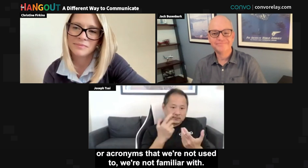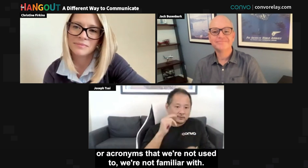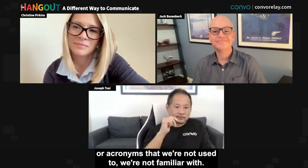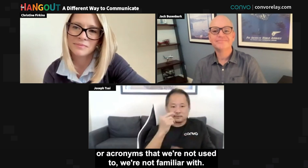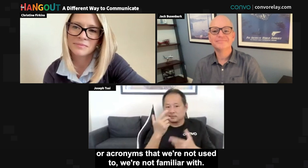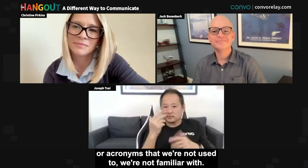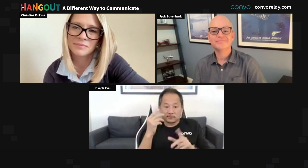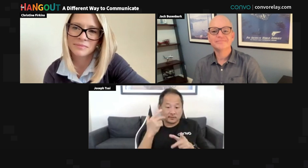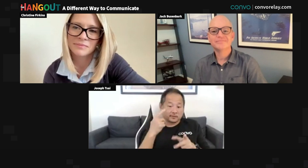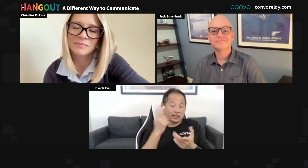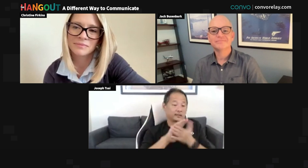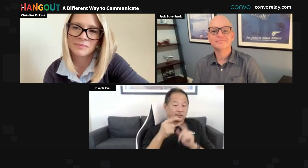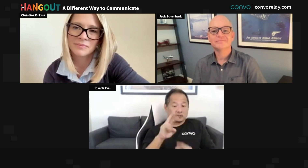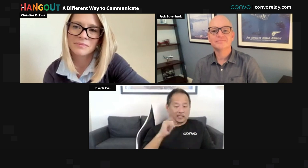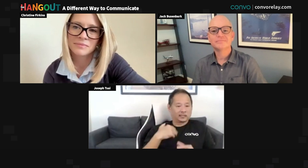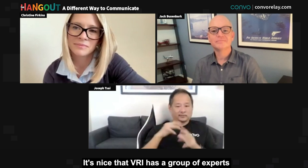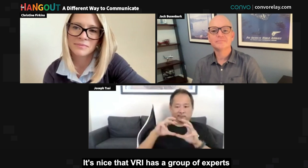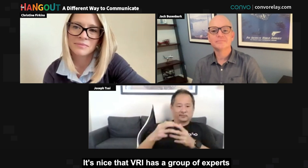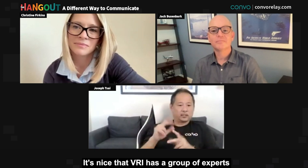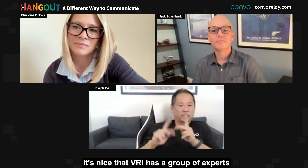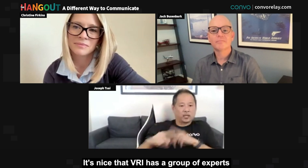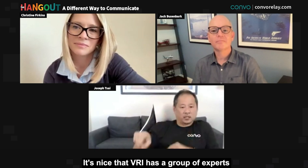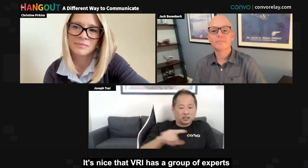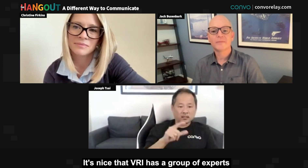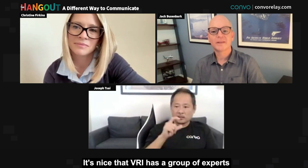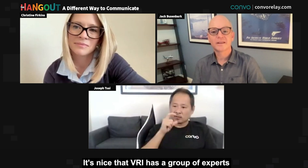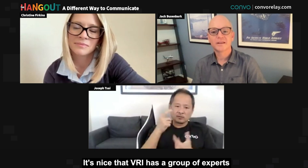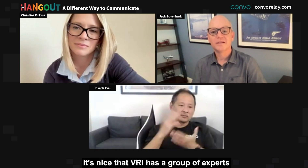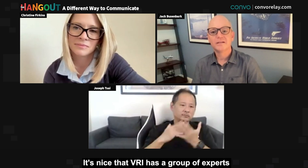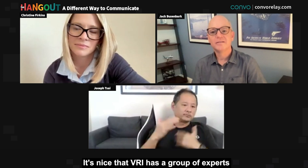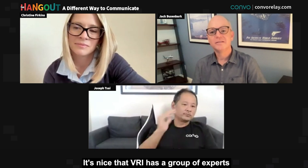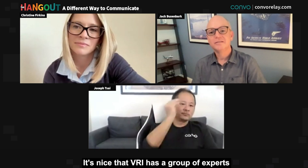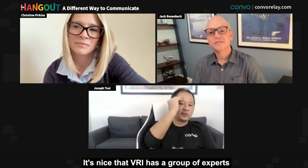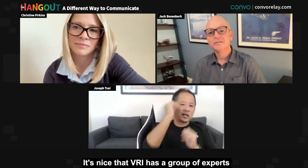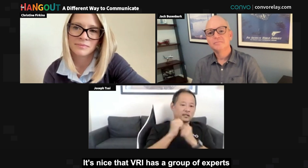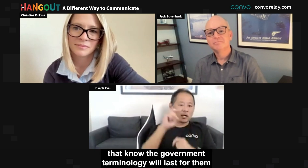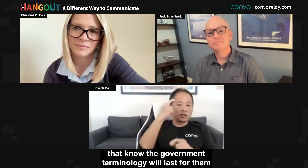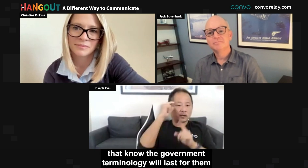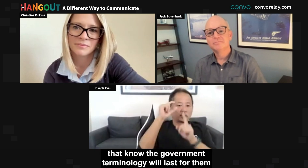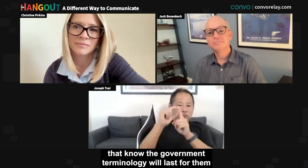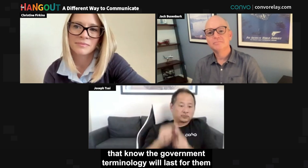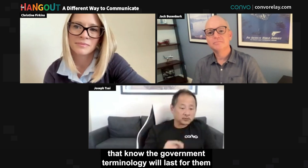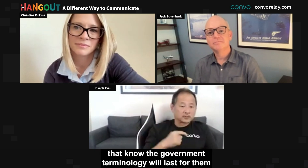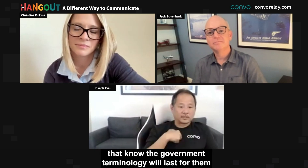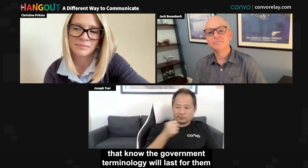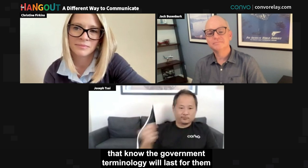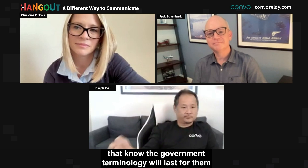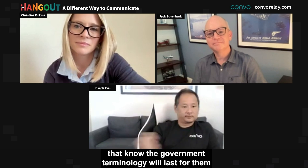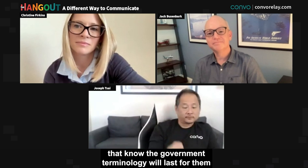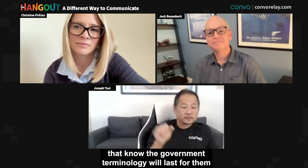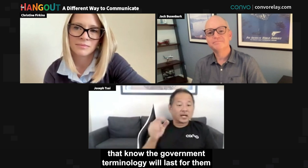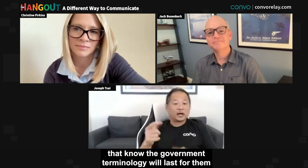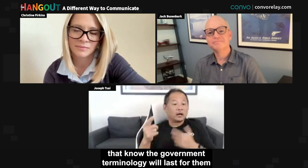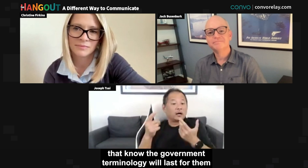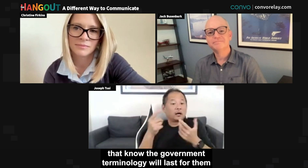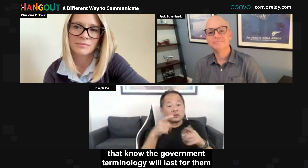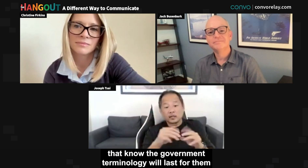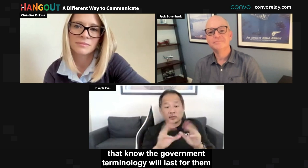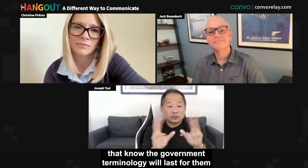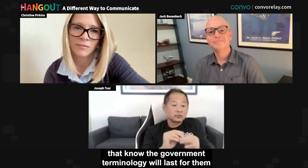with. It's nice the VRI has a group of experts that know the government terminology, and we'll ask for them to